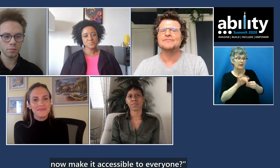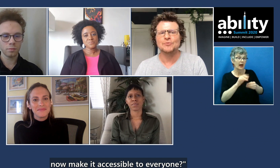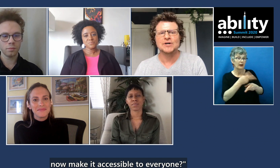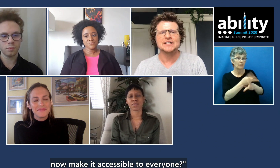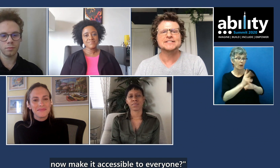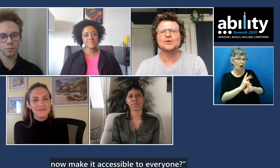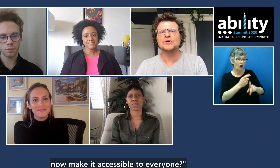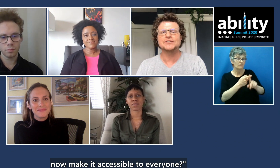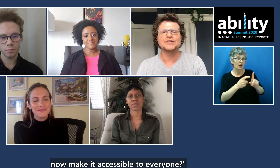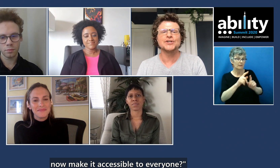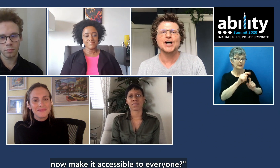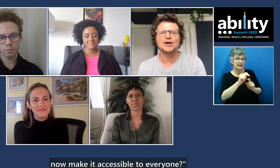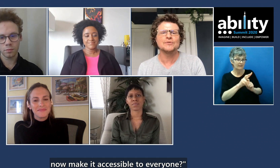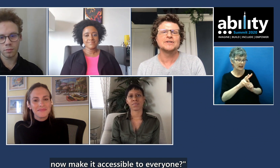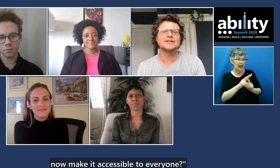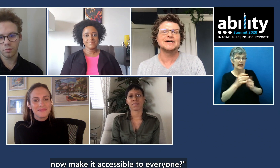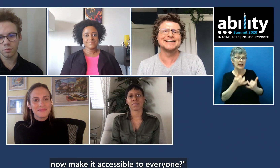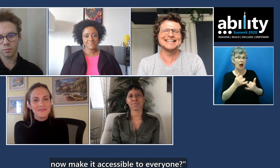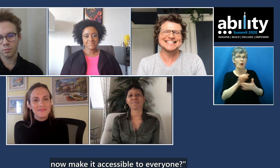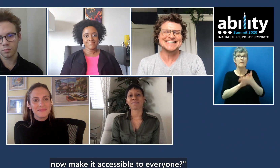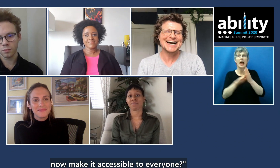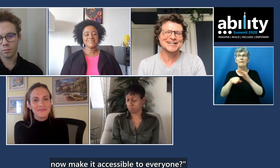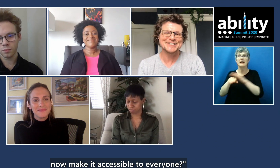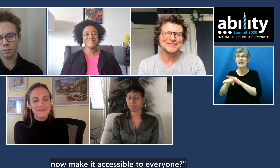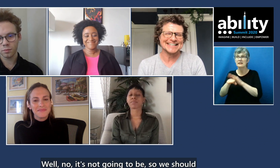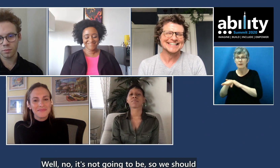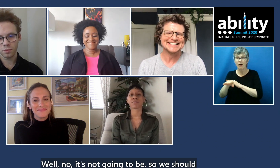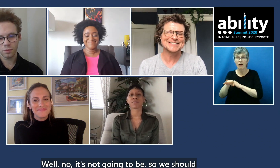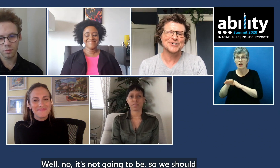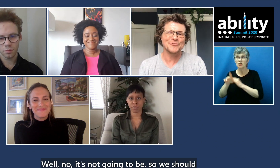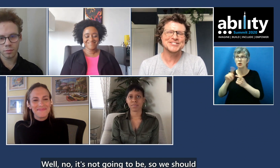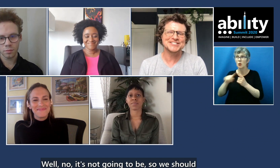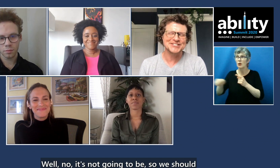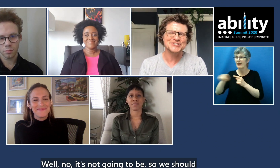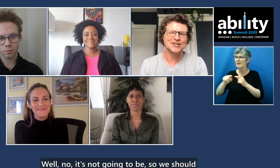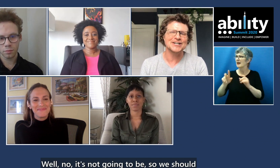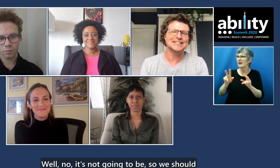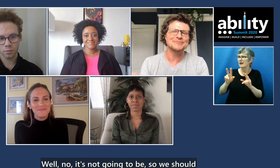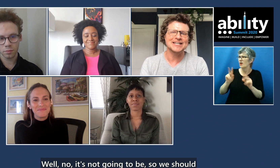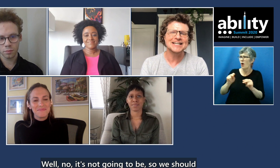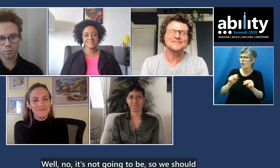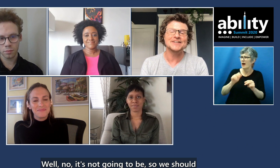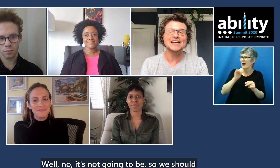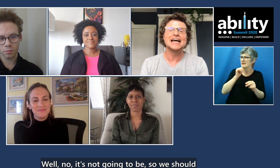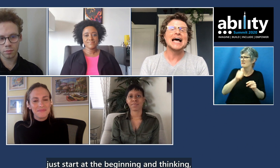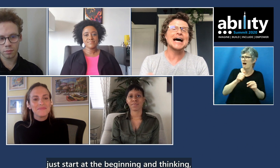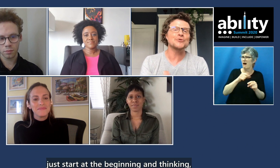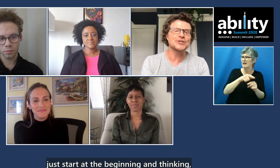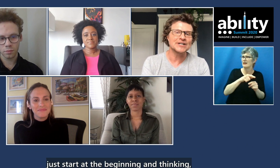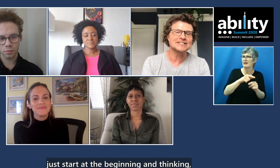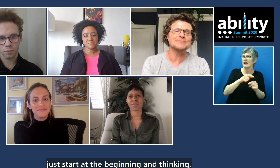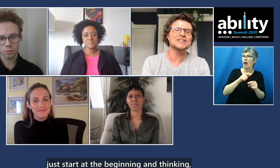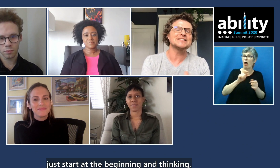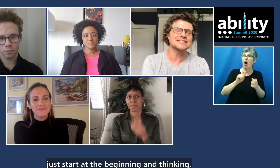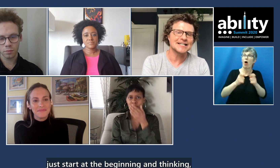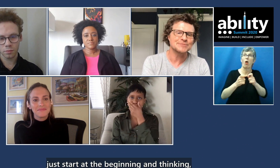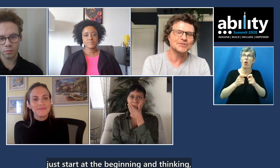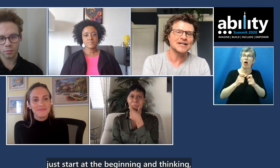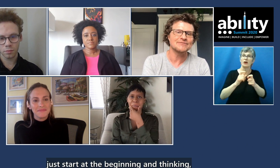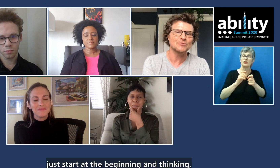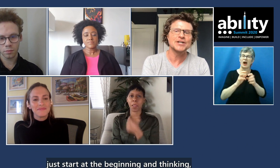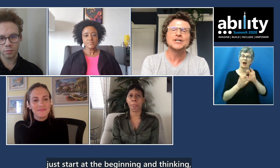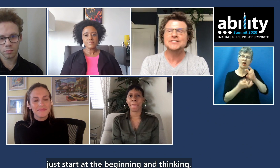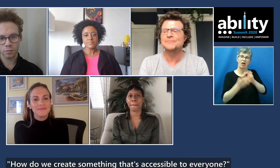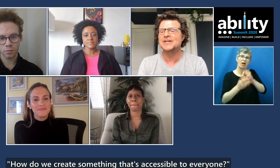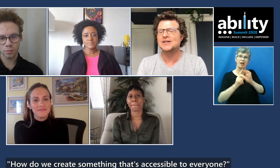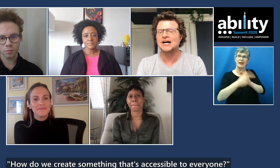accessible to everyone? It's like, well, no, it's not going to be. So we should just start at the beginning of thinking, how do we create something that's accessible